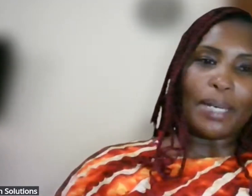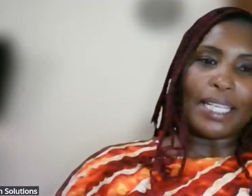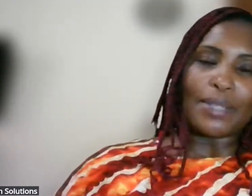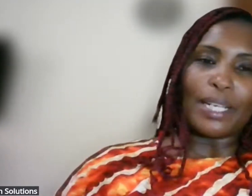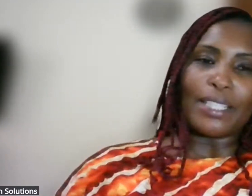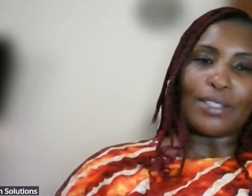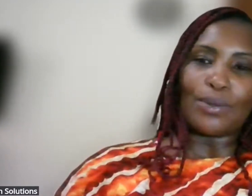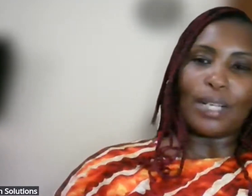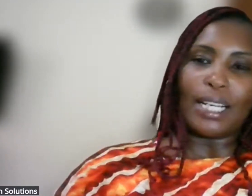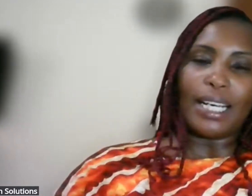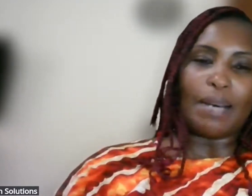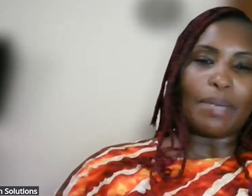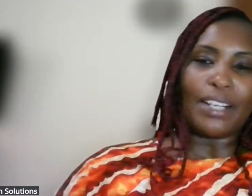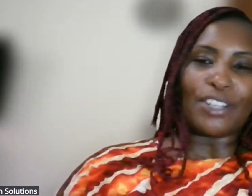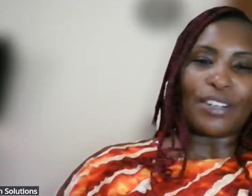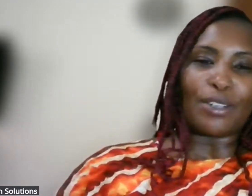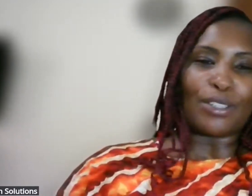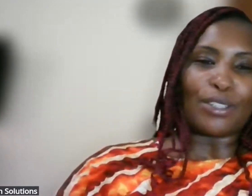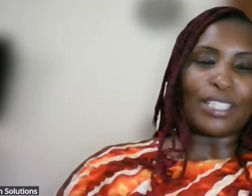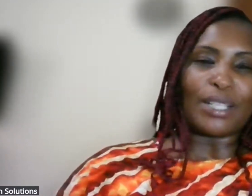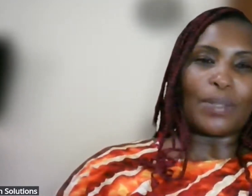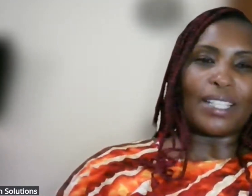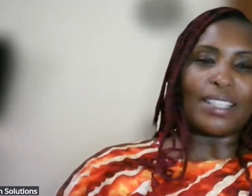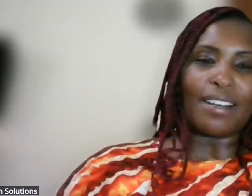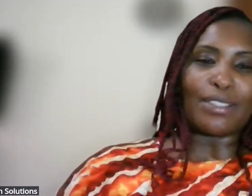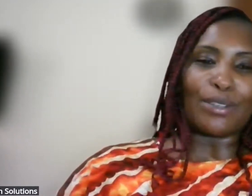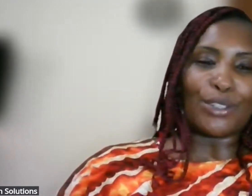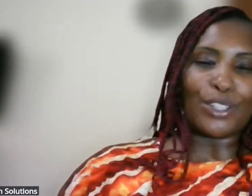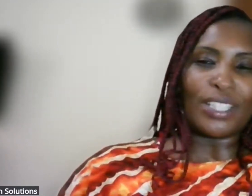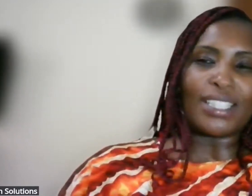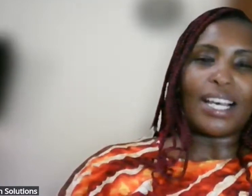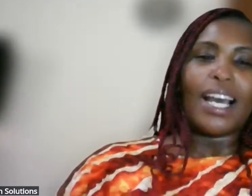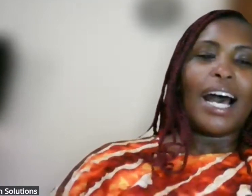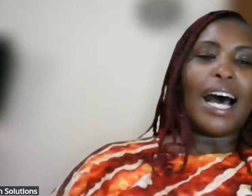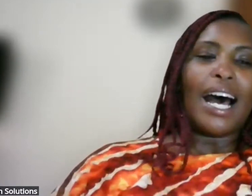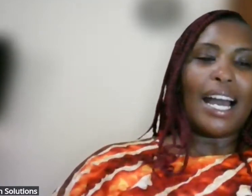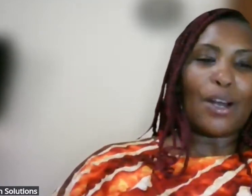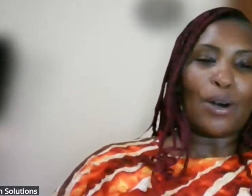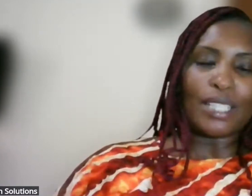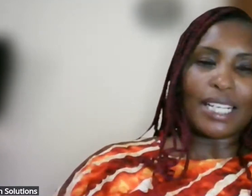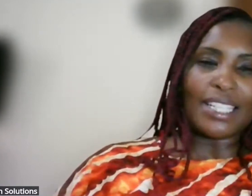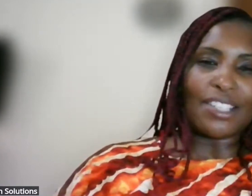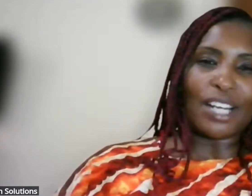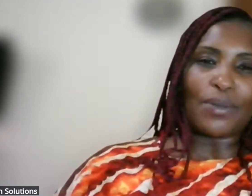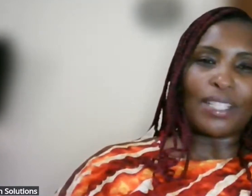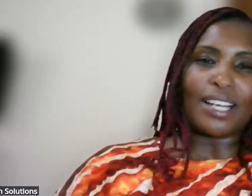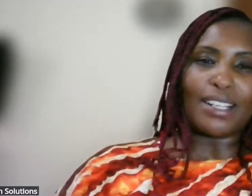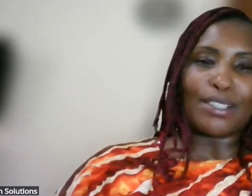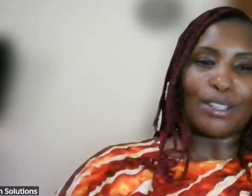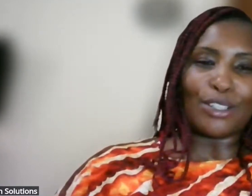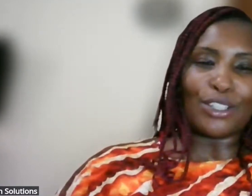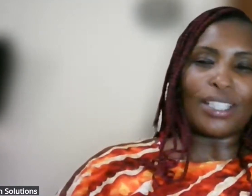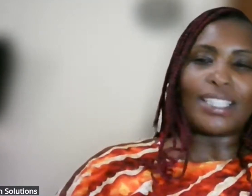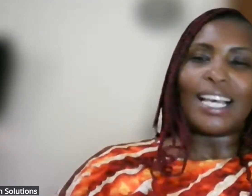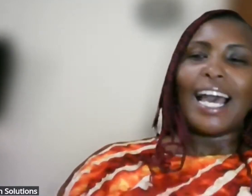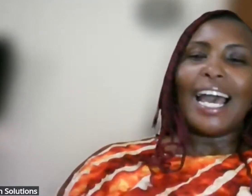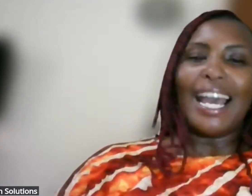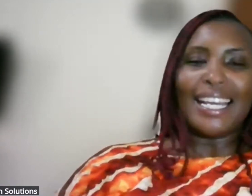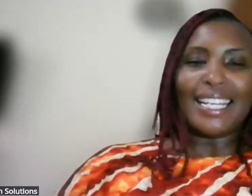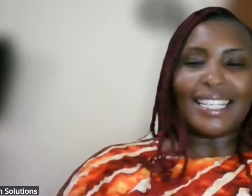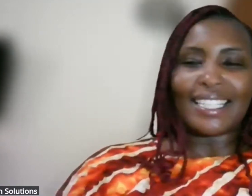name is Grace Nzula. I'm a HR consultant with Atara Solutions. I host Get It Right with Atara